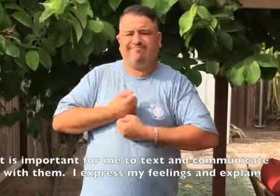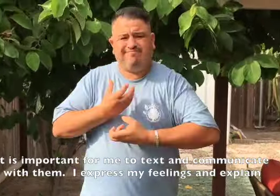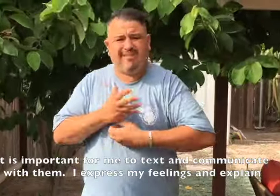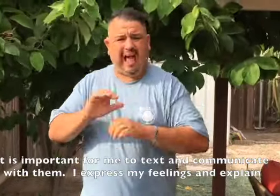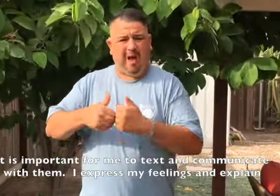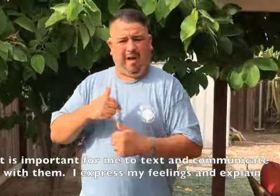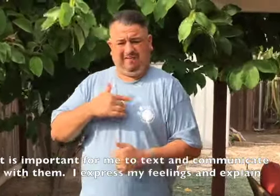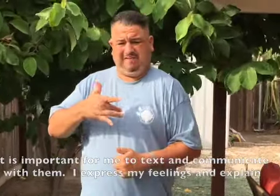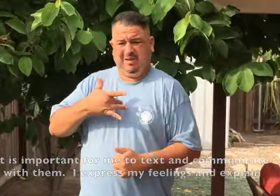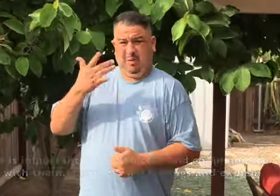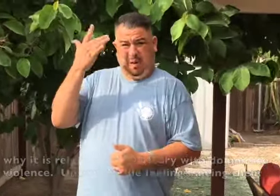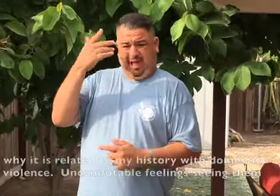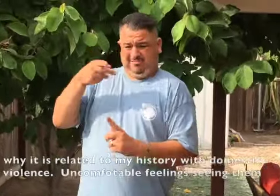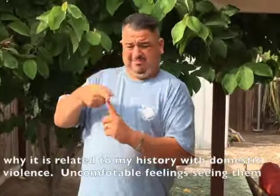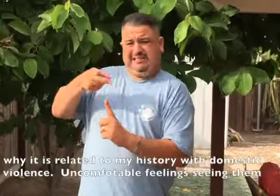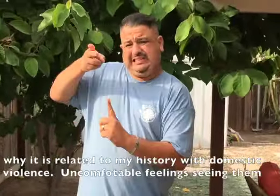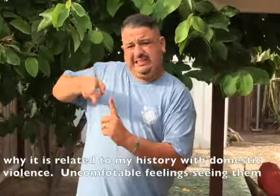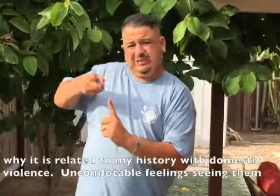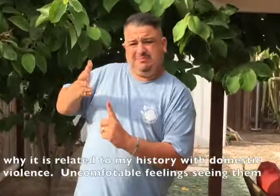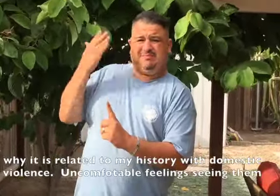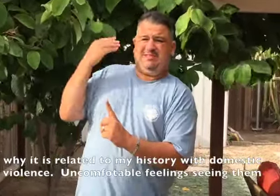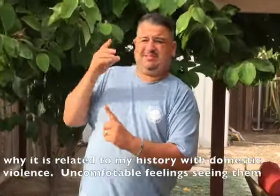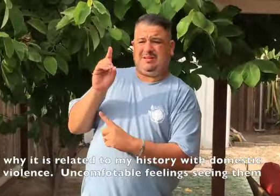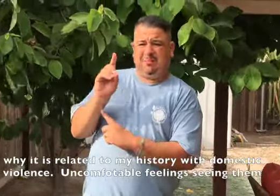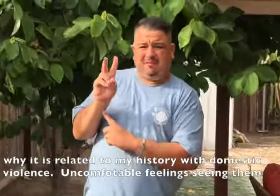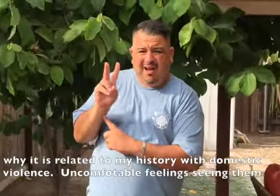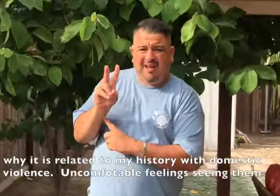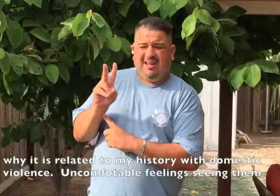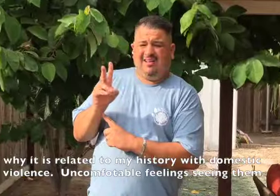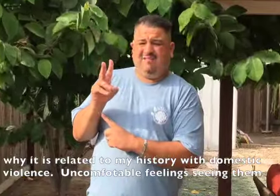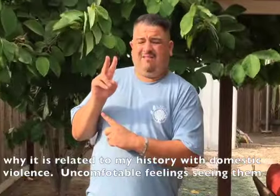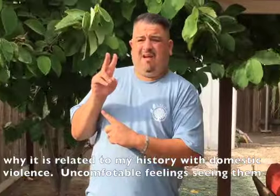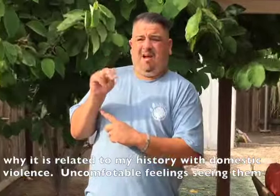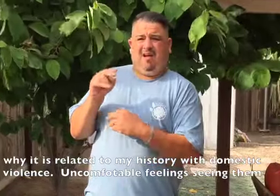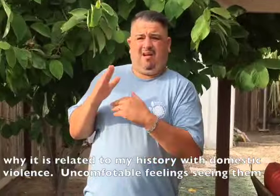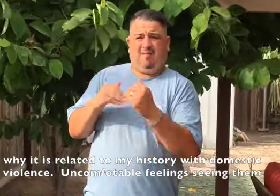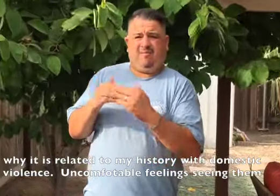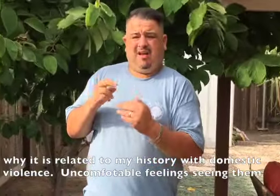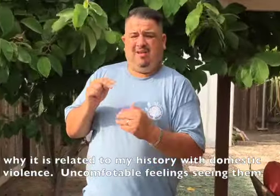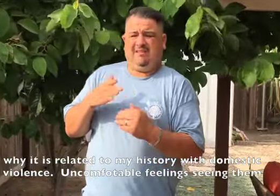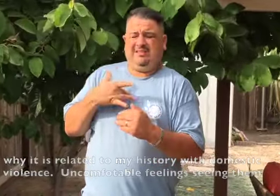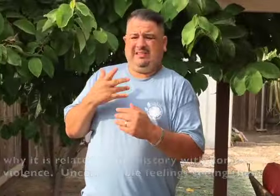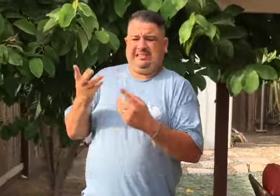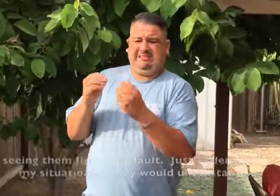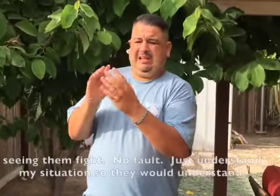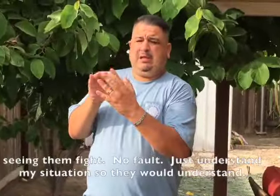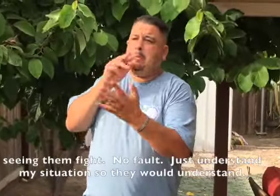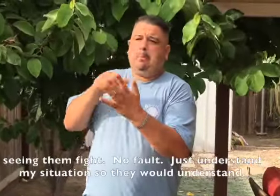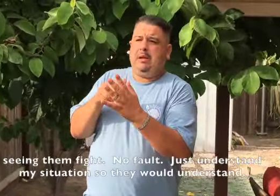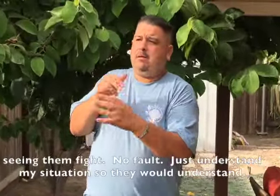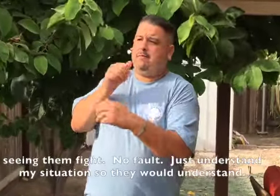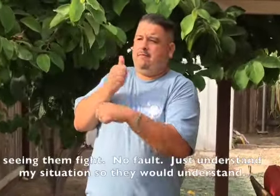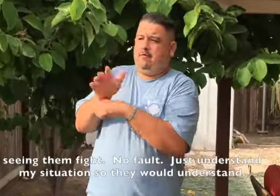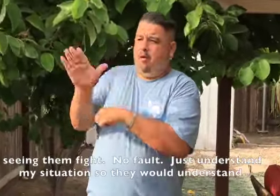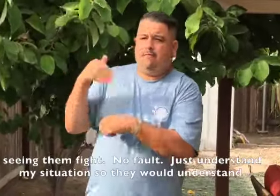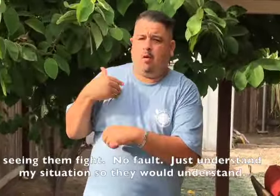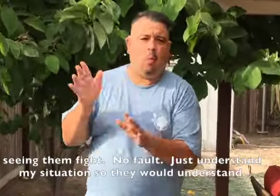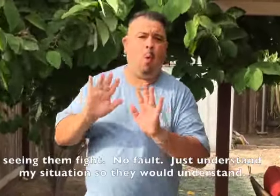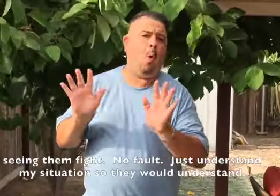and communicate with them, express my feelings, why it was related to my history of domestic violence, the uncomfortable feeling seeing them